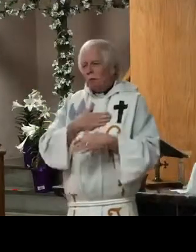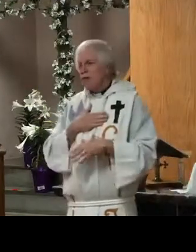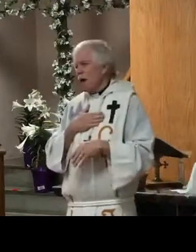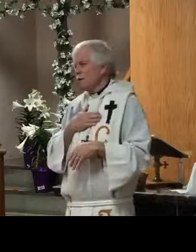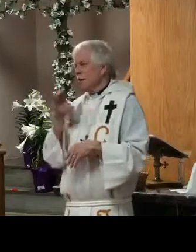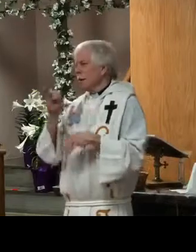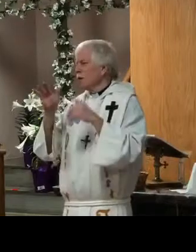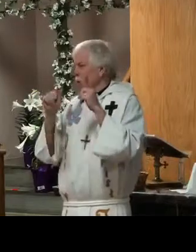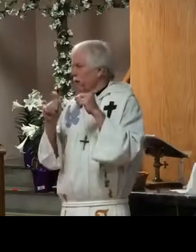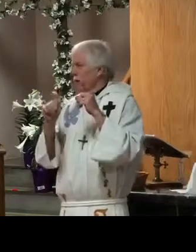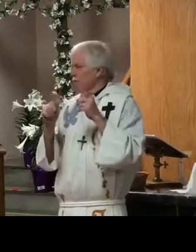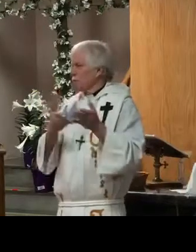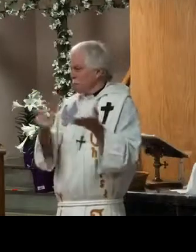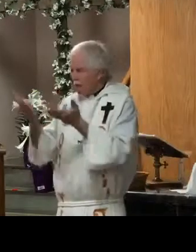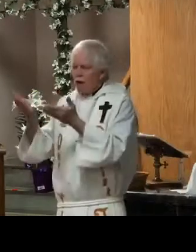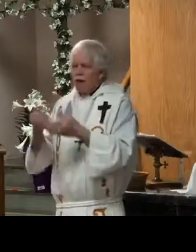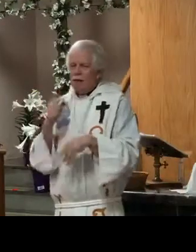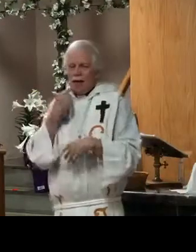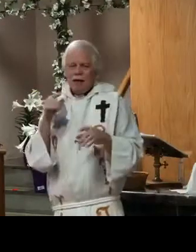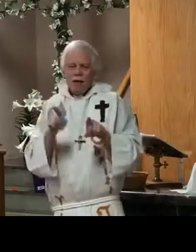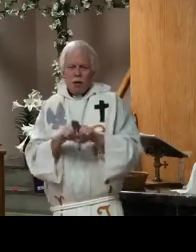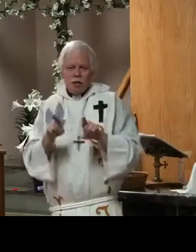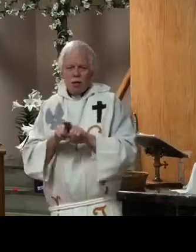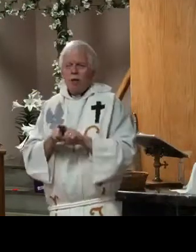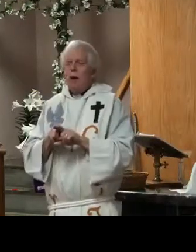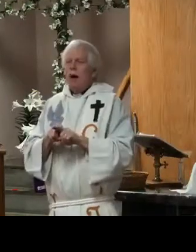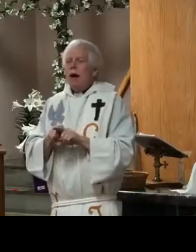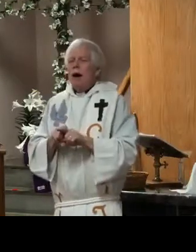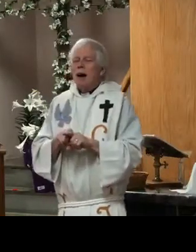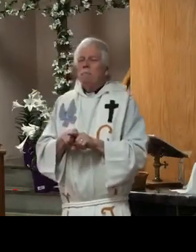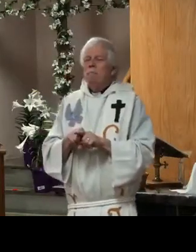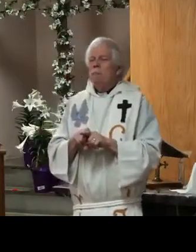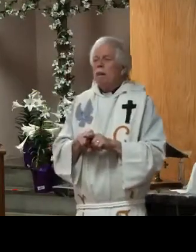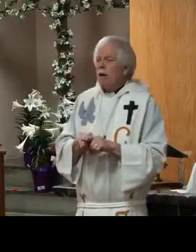we appreciate Concordia for providing the candy also.